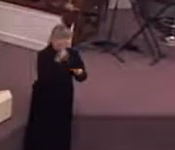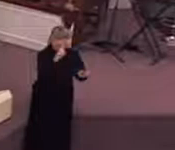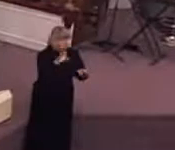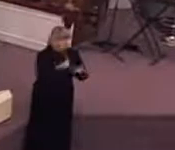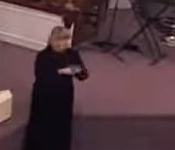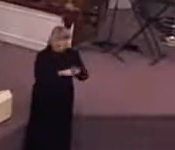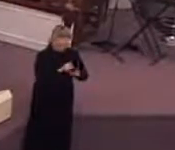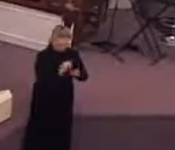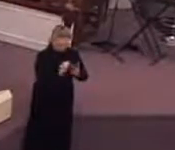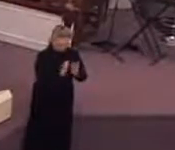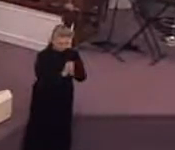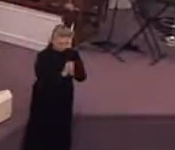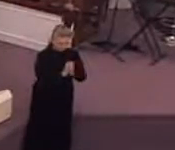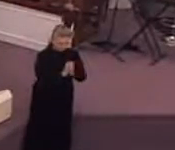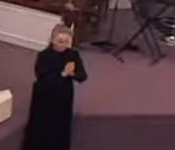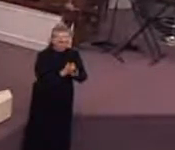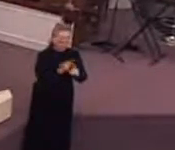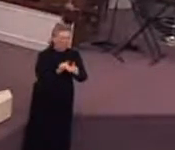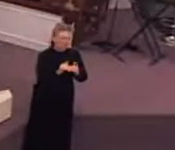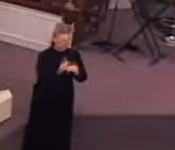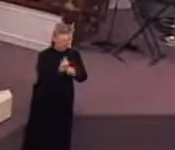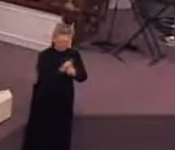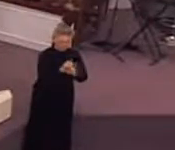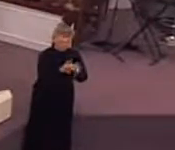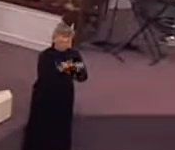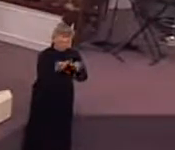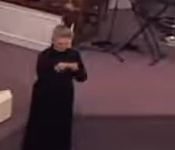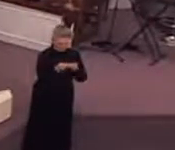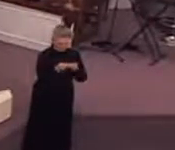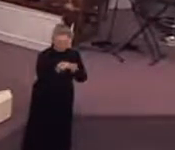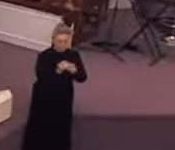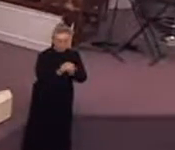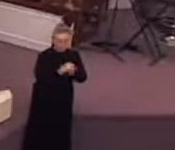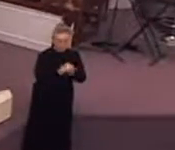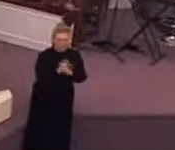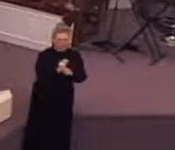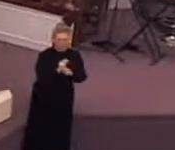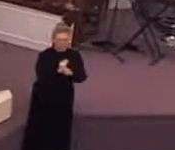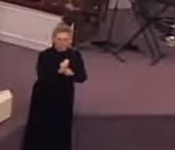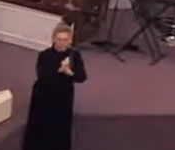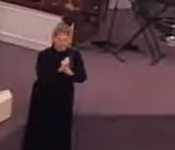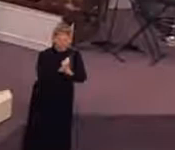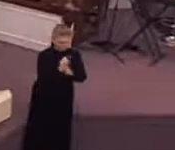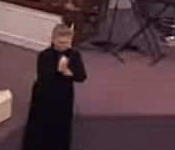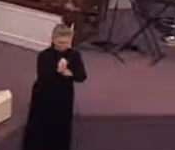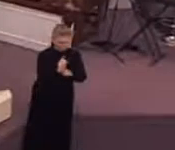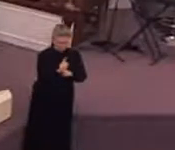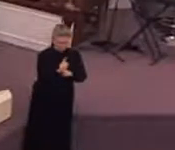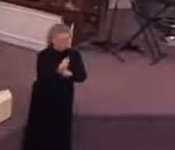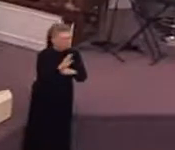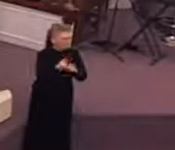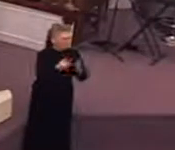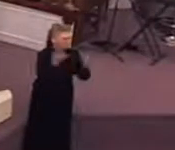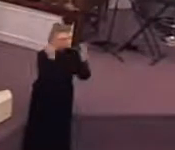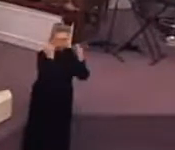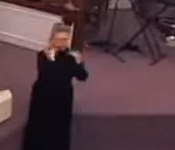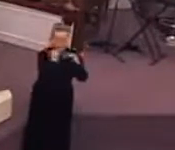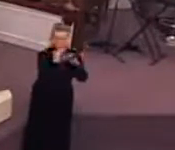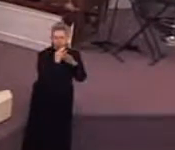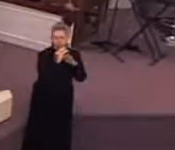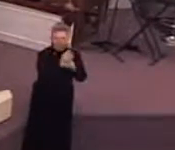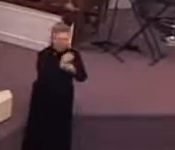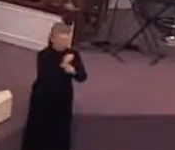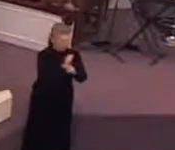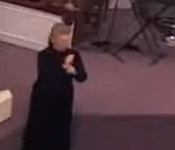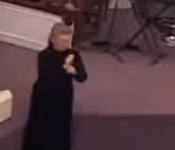Acts 1:14. They were all with one accord in one place. Amen. Acts 2 and 1. And they were all filled with the Holy Ghost. Acts